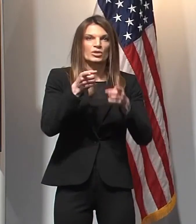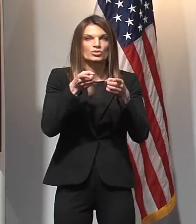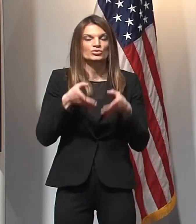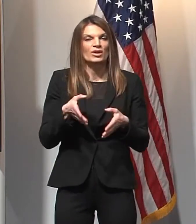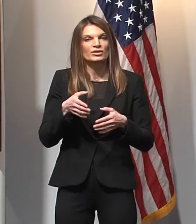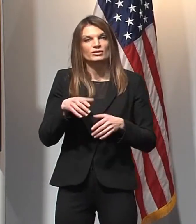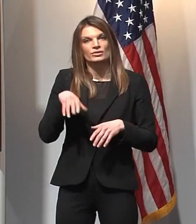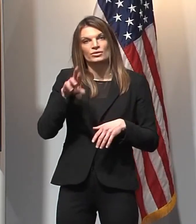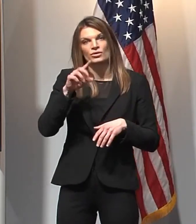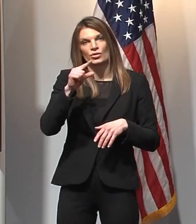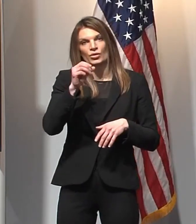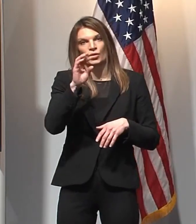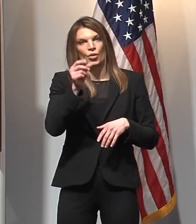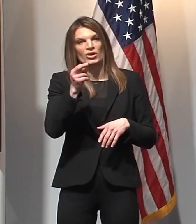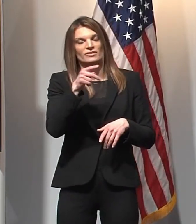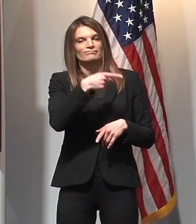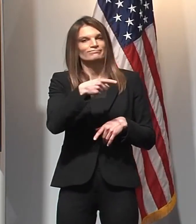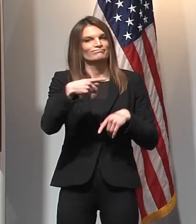away with your